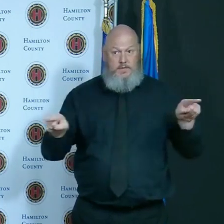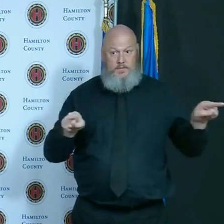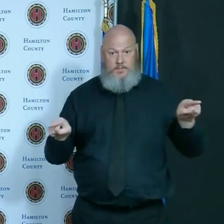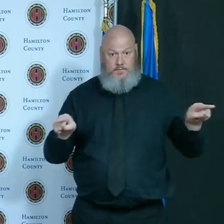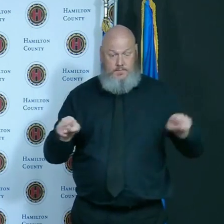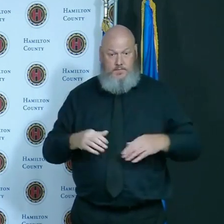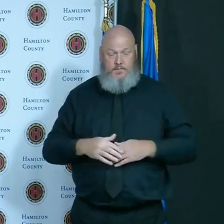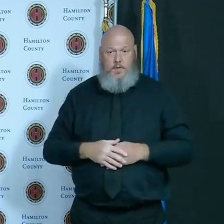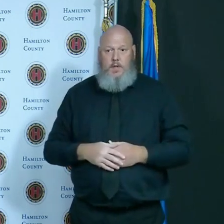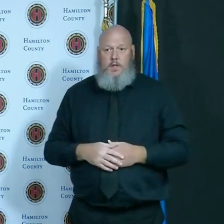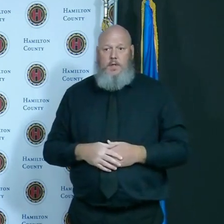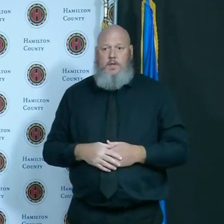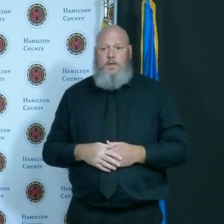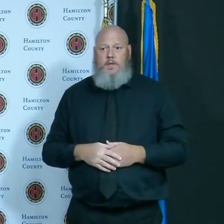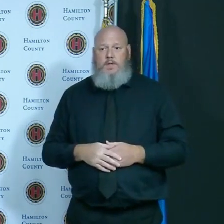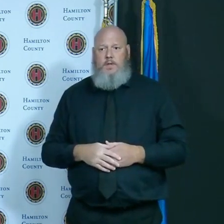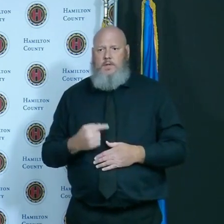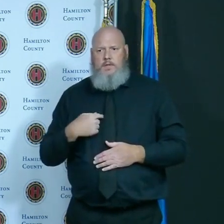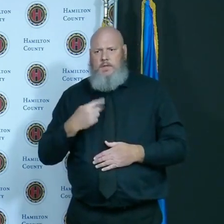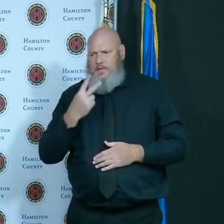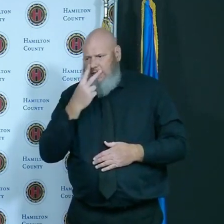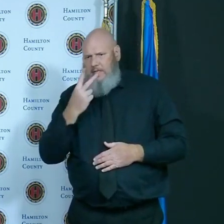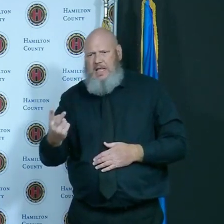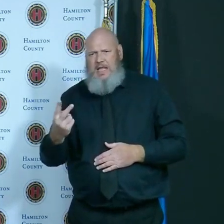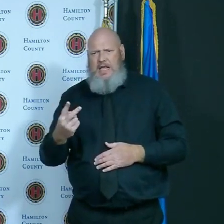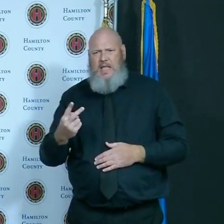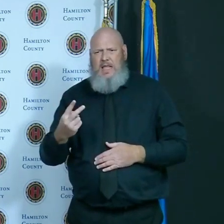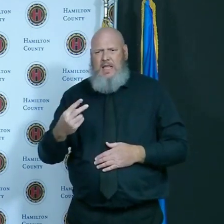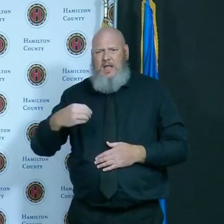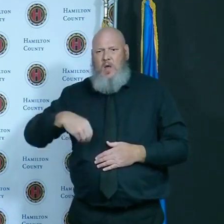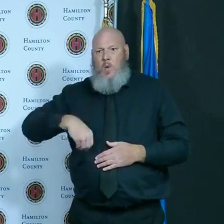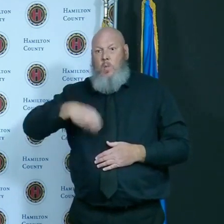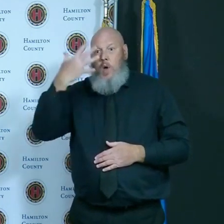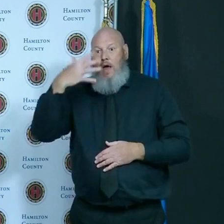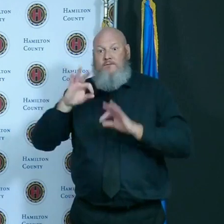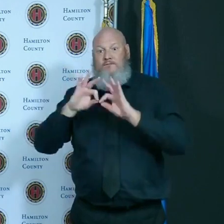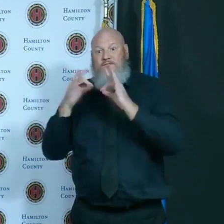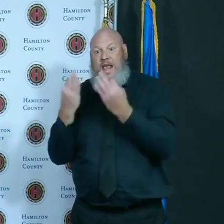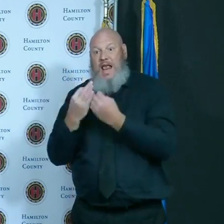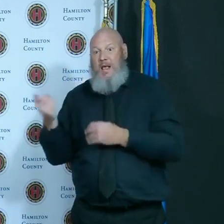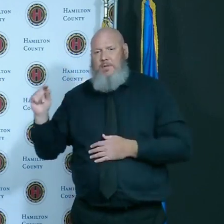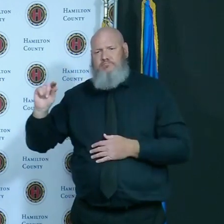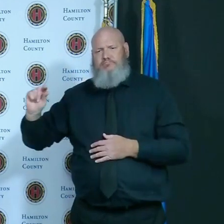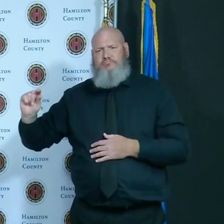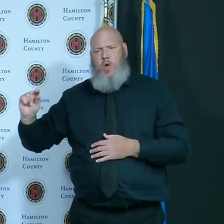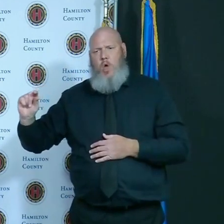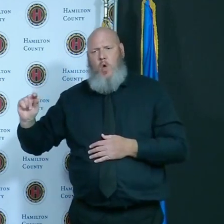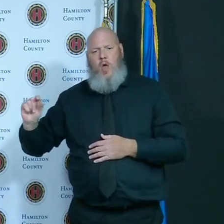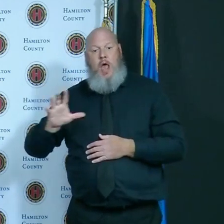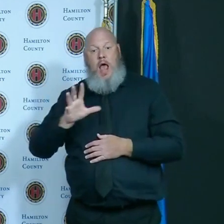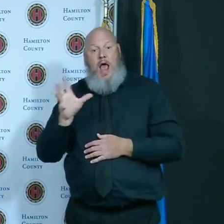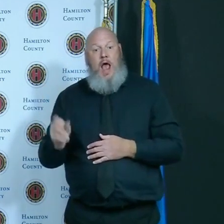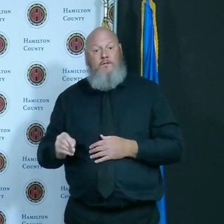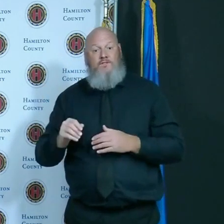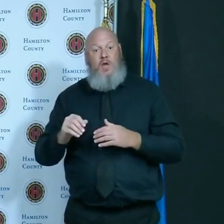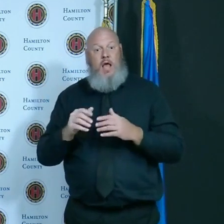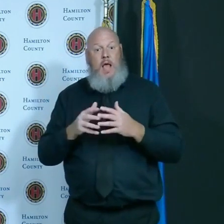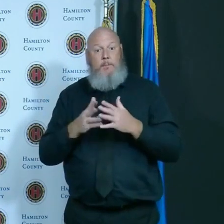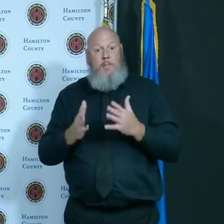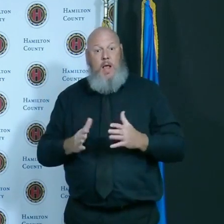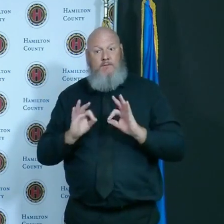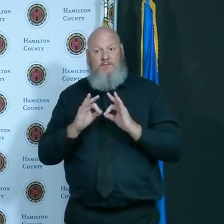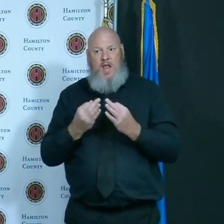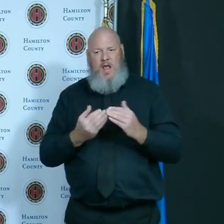compared with a little under 9% for white families. African American family incomes